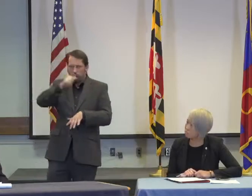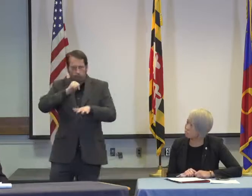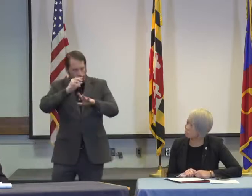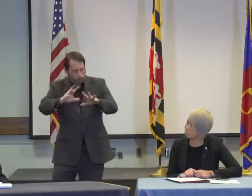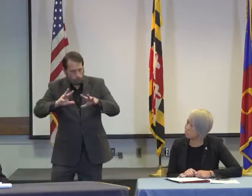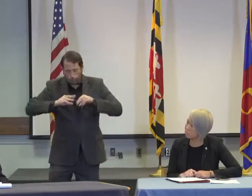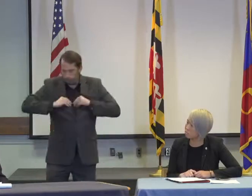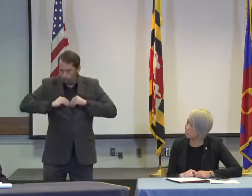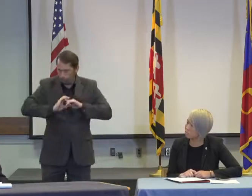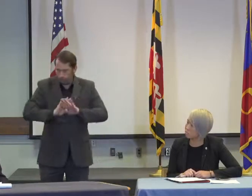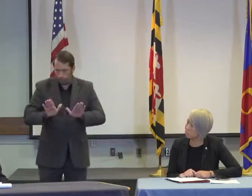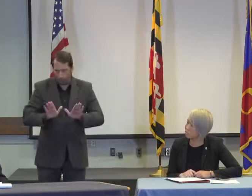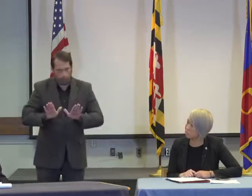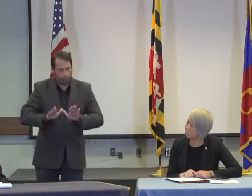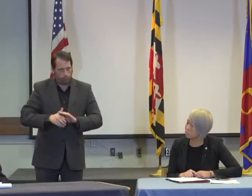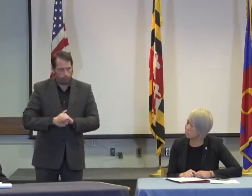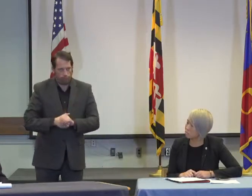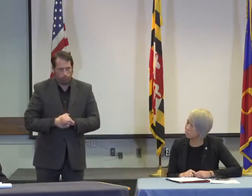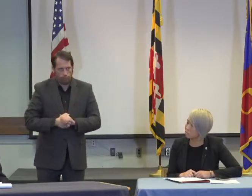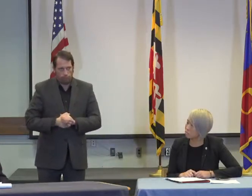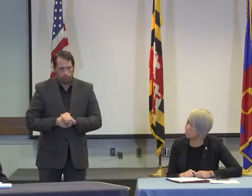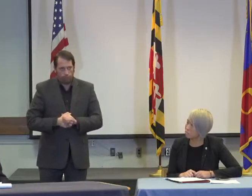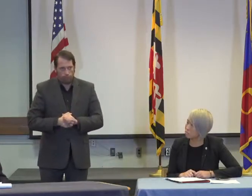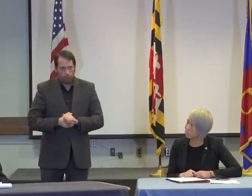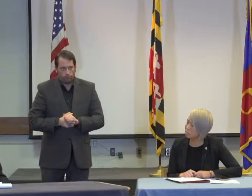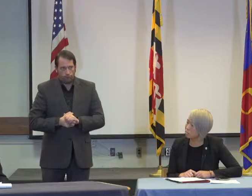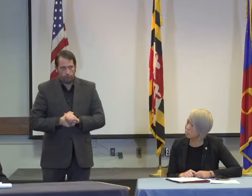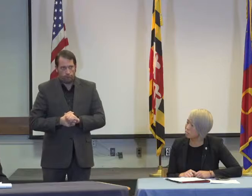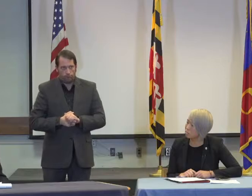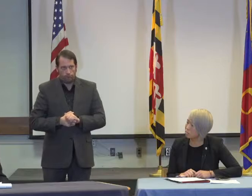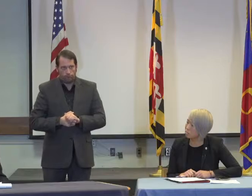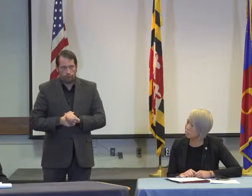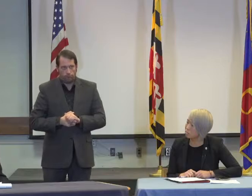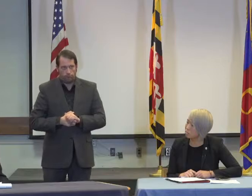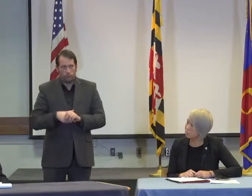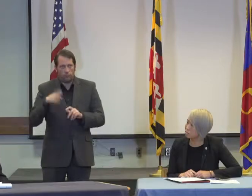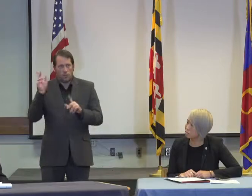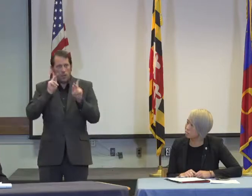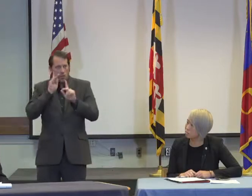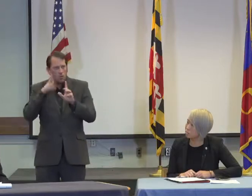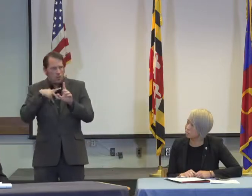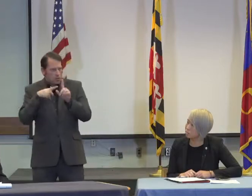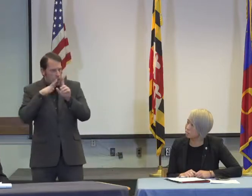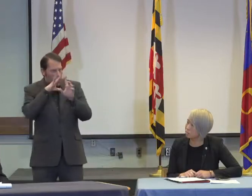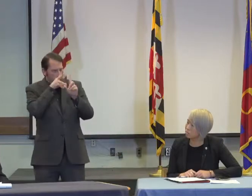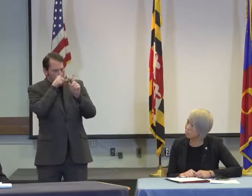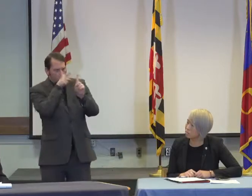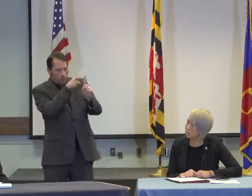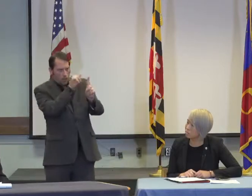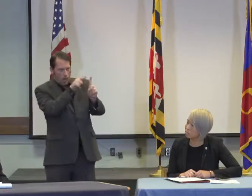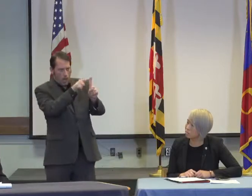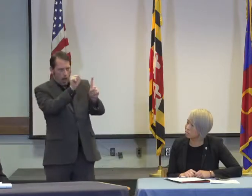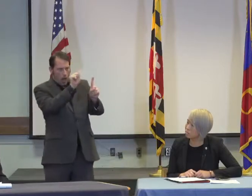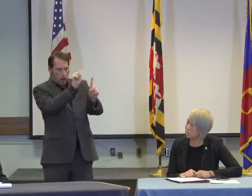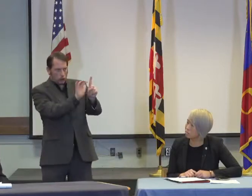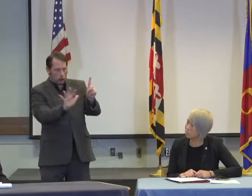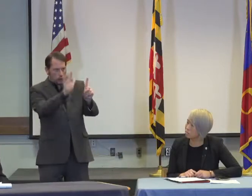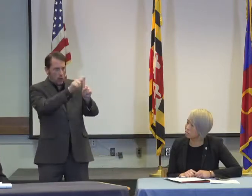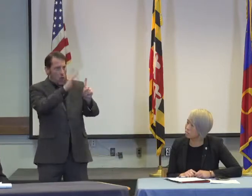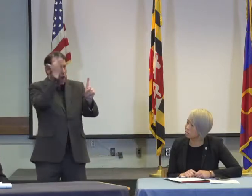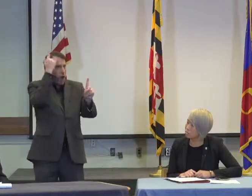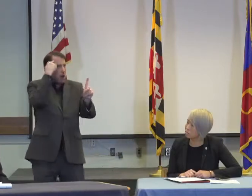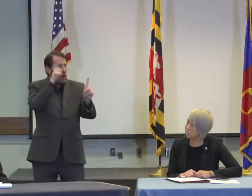And targeting the Asian population for a disease that just happened to pop up in Asia would be like trying to hunt